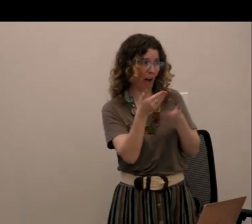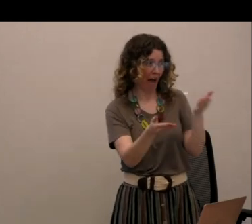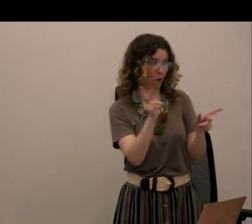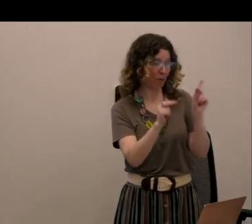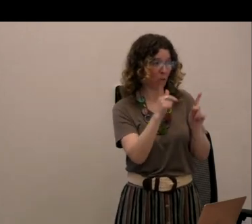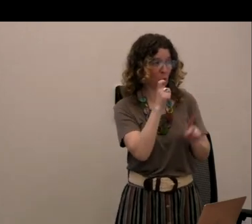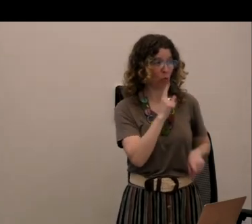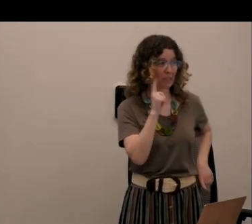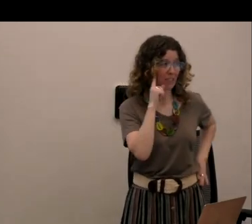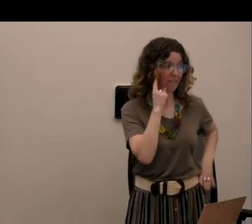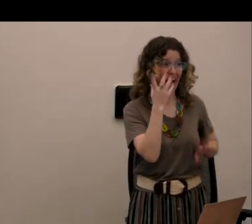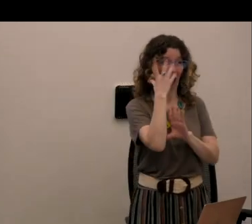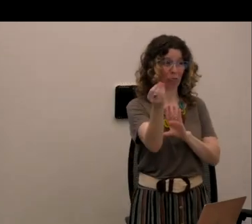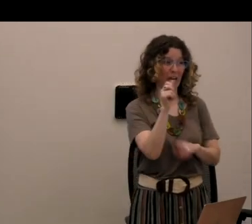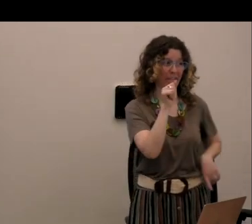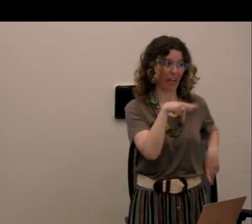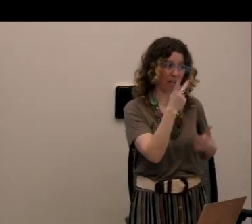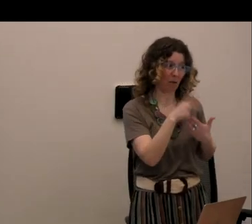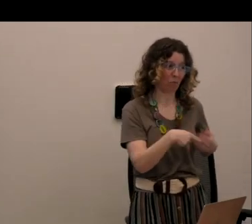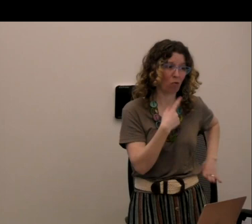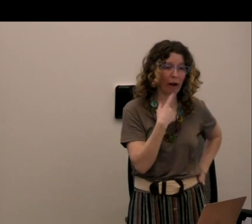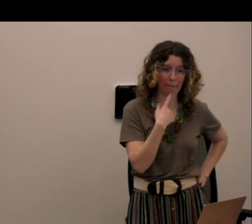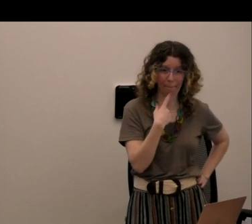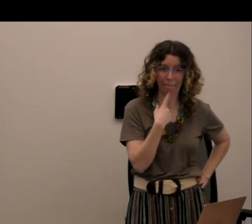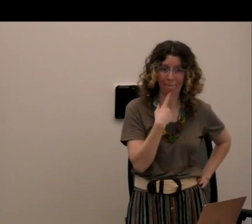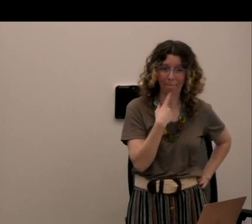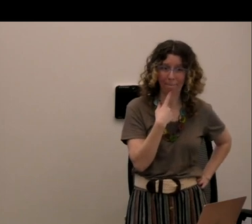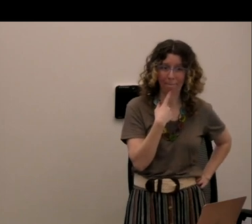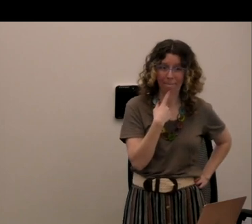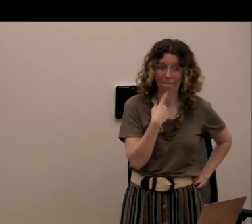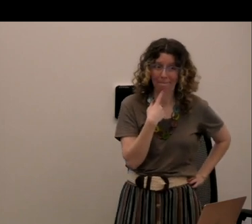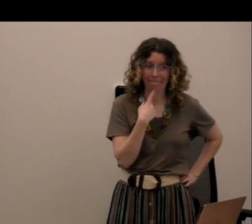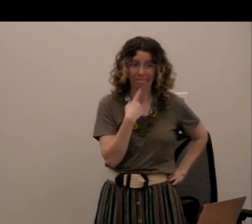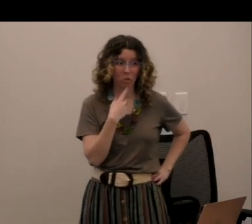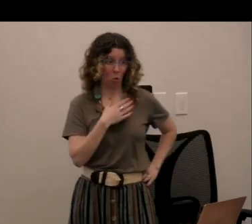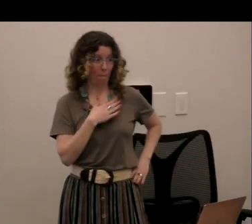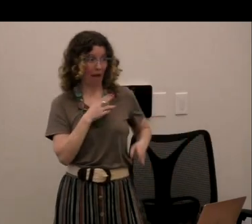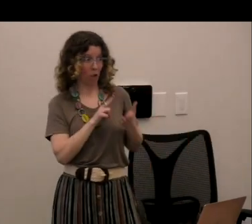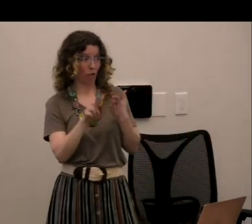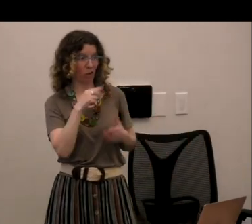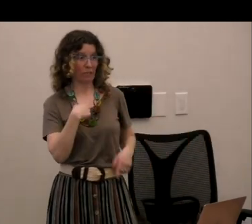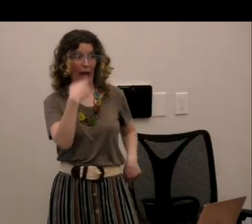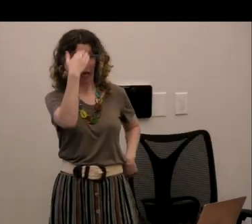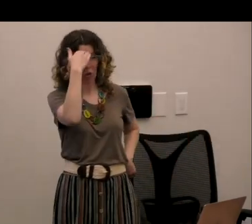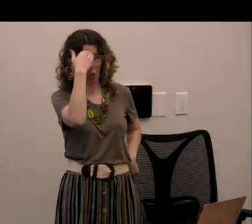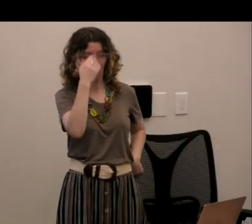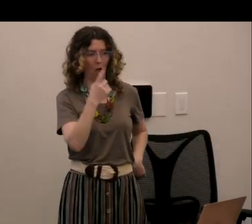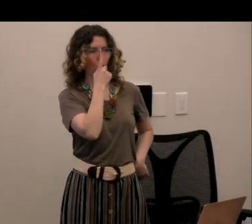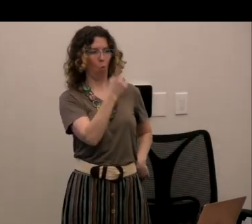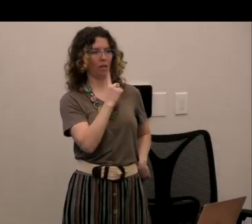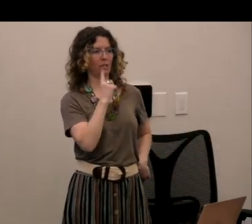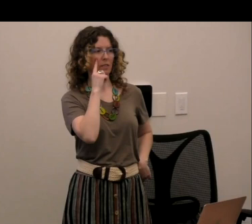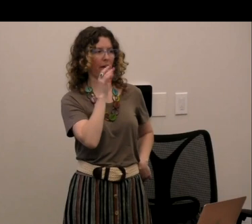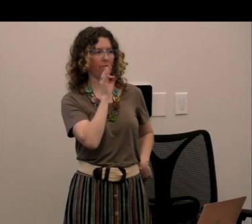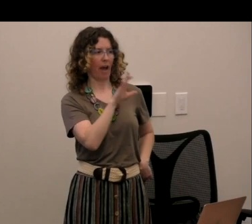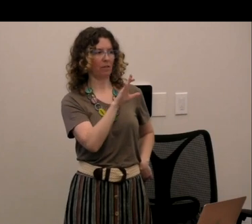And we don't see much effort to hire people, who are deaf outside of the ASL program. At my university, I'm aware